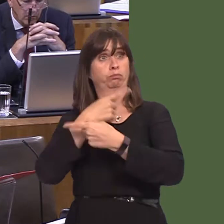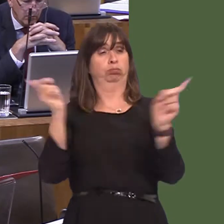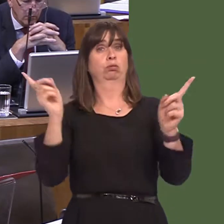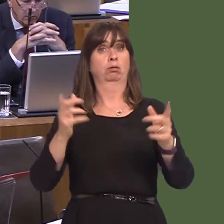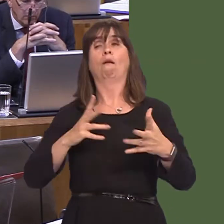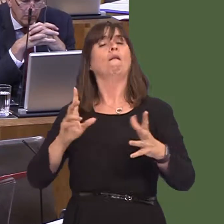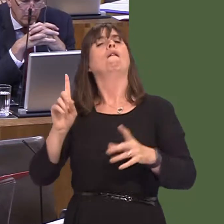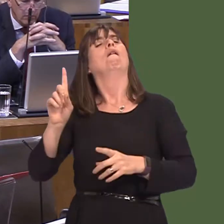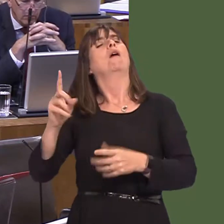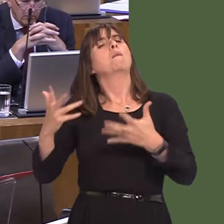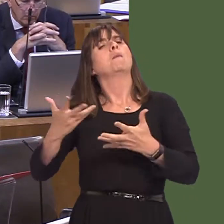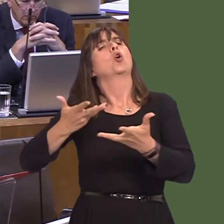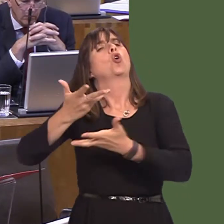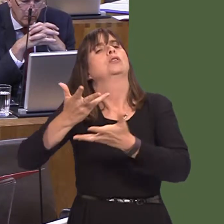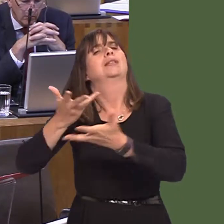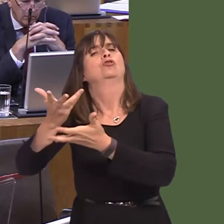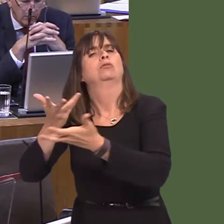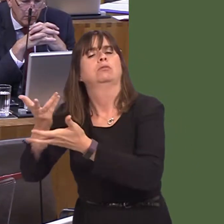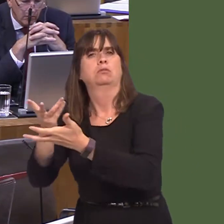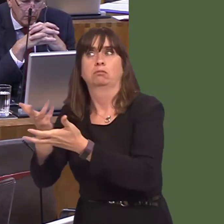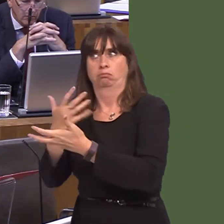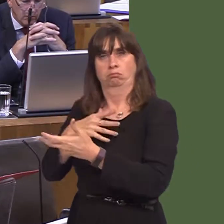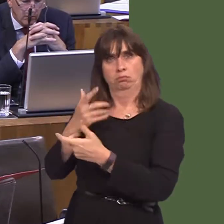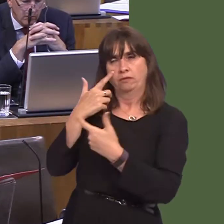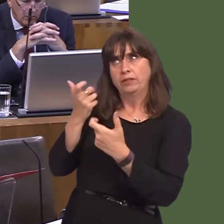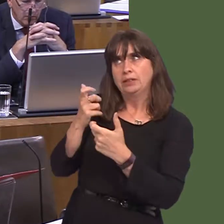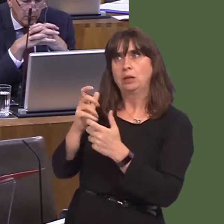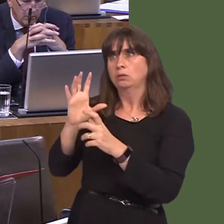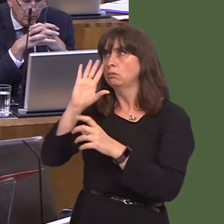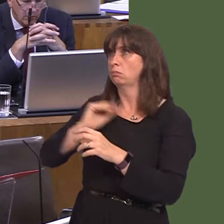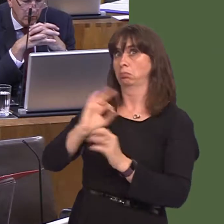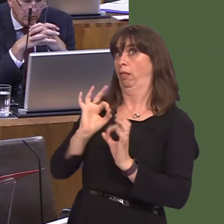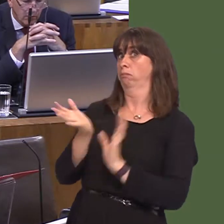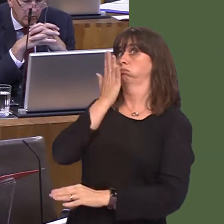is under consultation at the moment, that we get substantial or sometimes any notice.